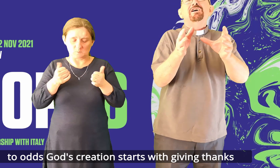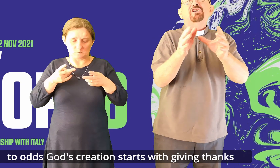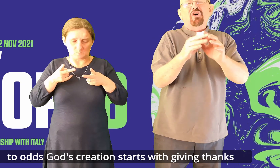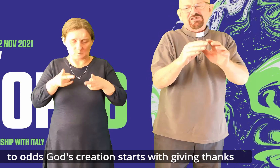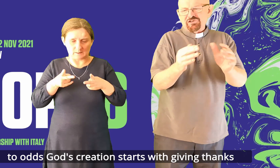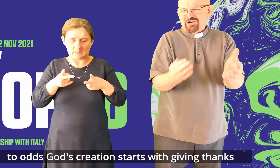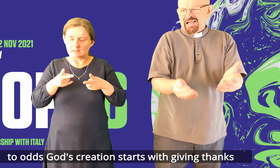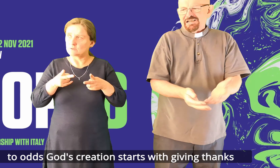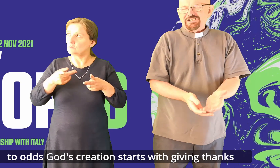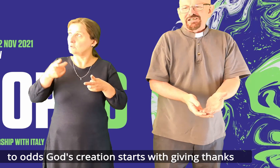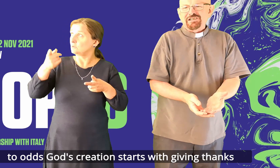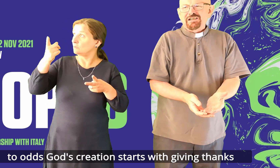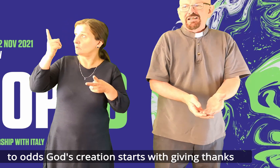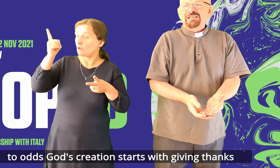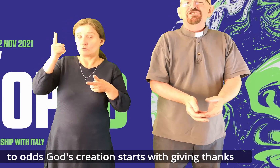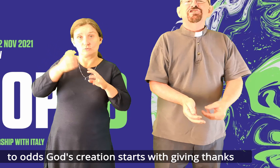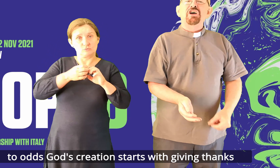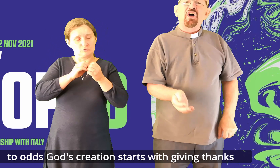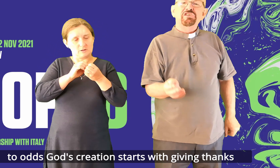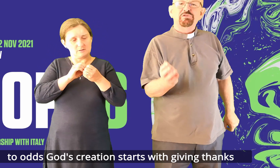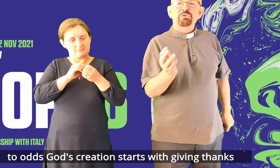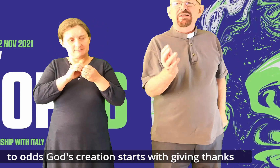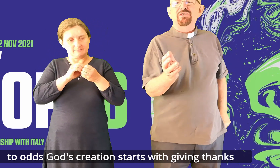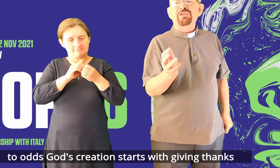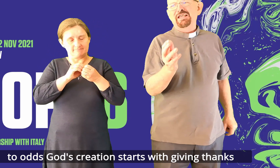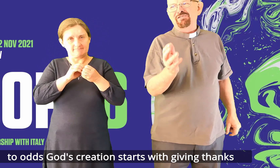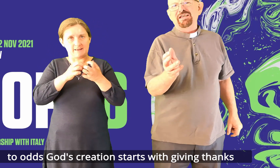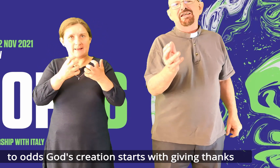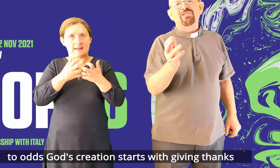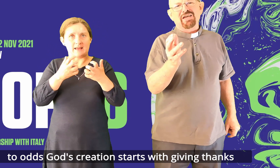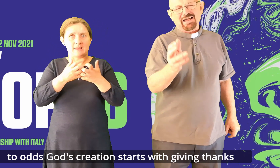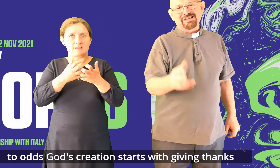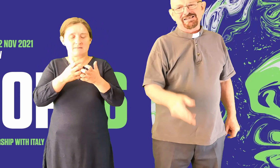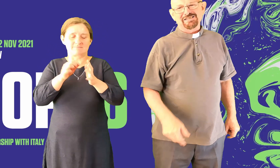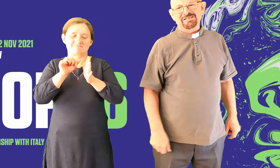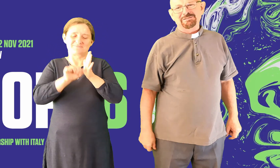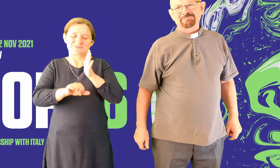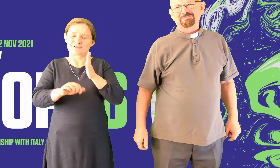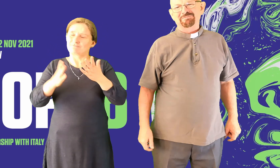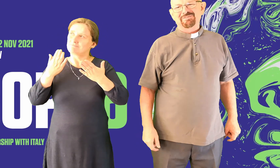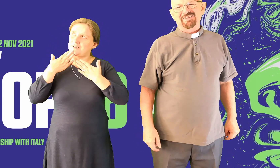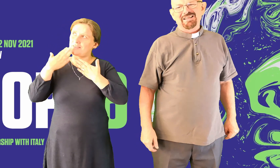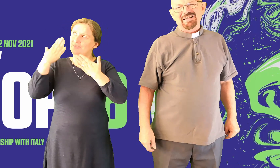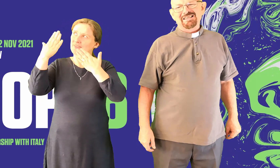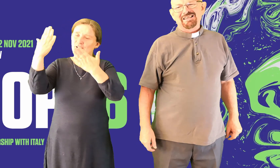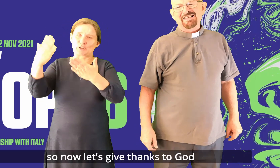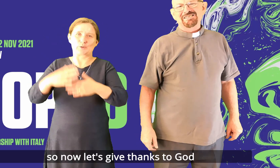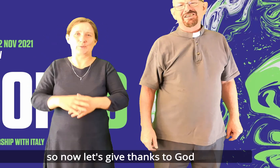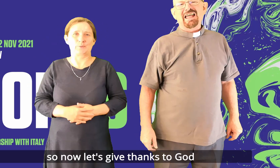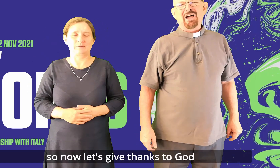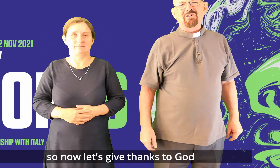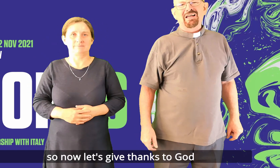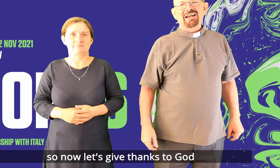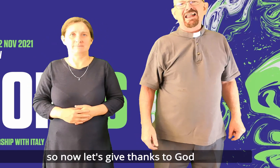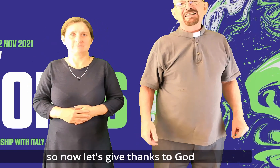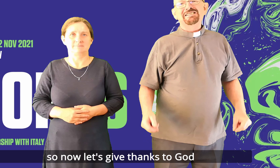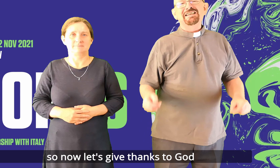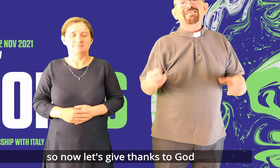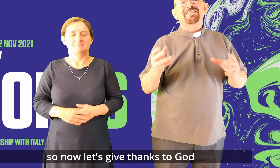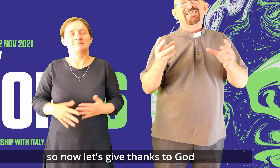God's creation starts with giving thanks. So now, let's give thanks